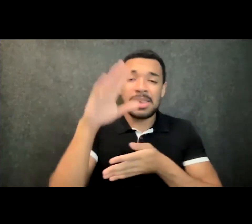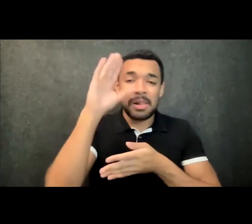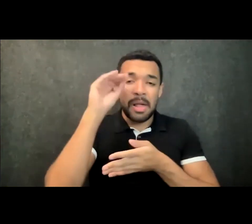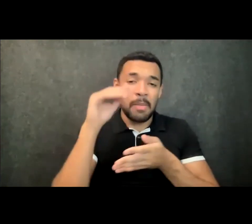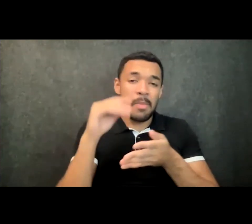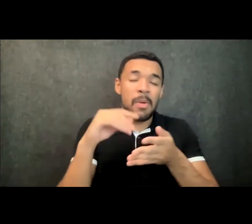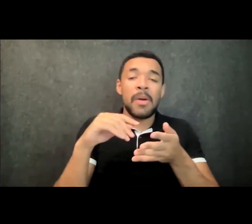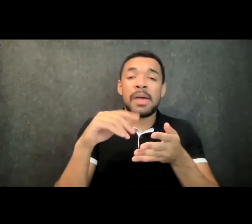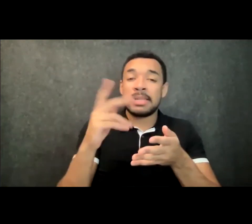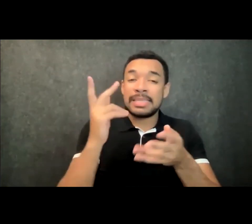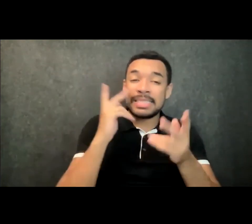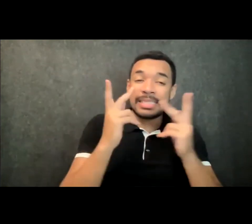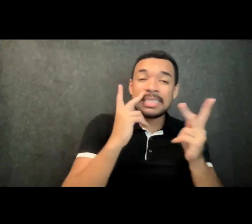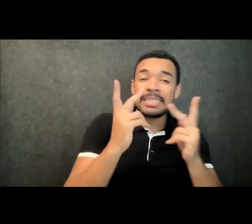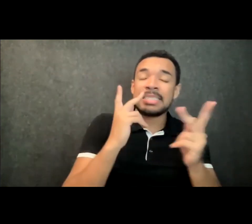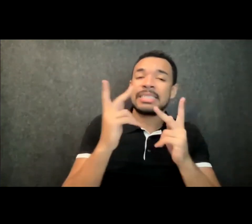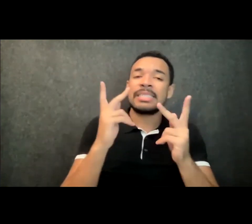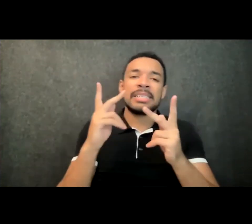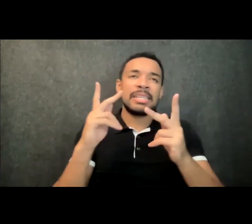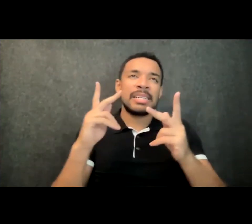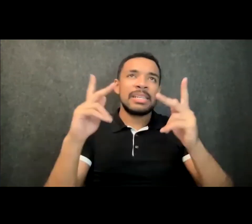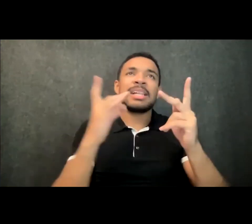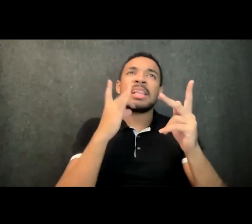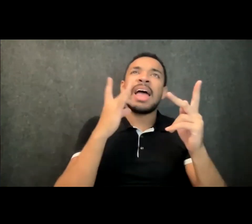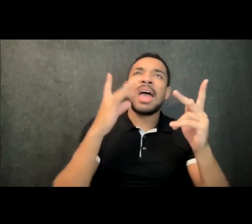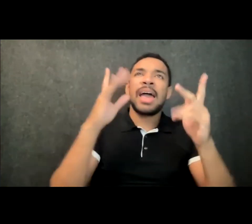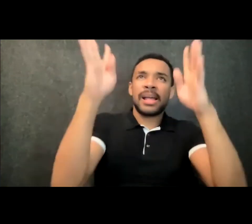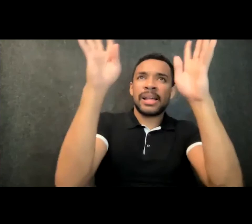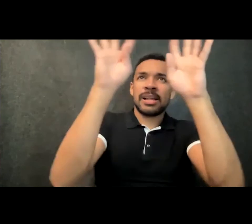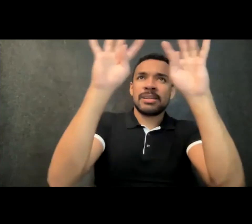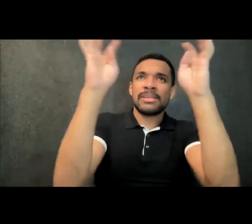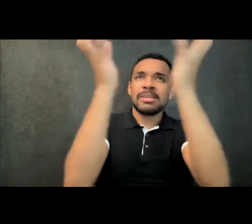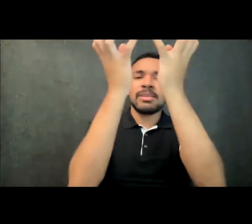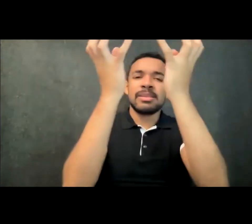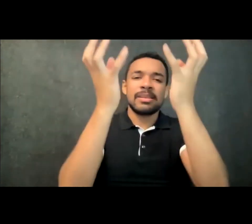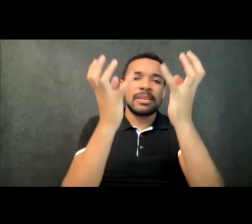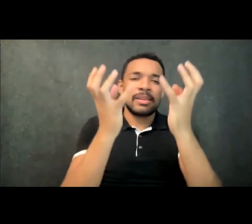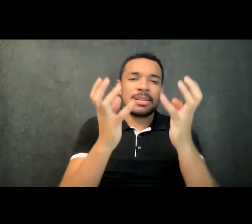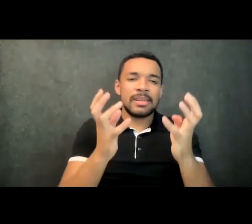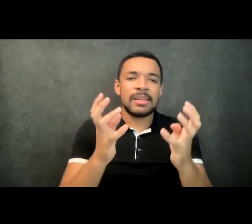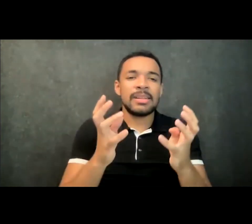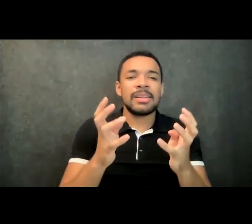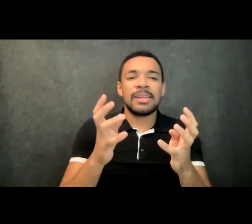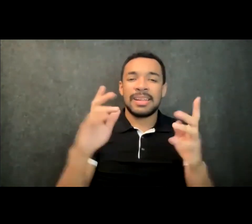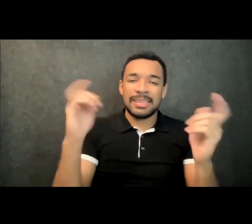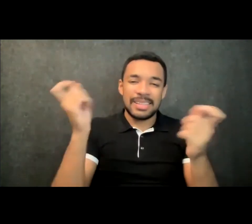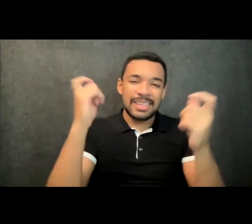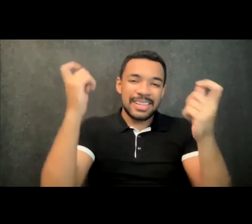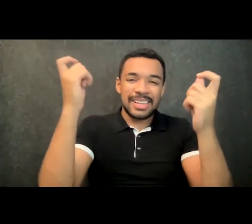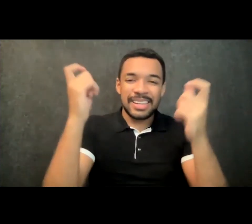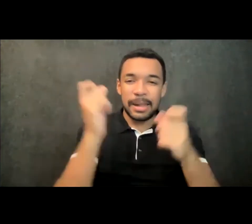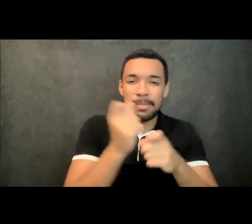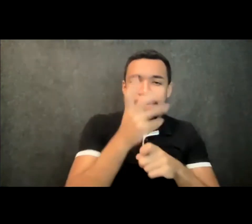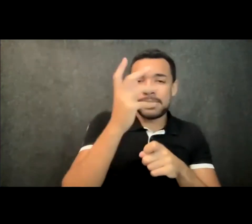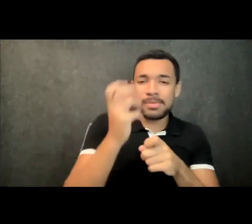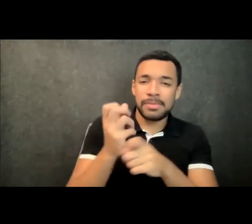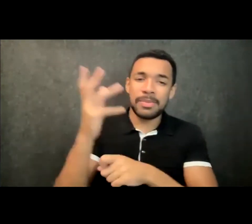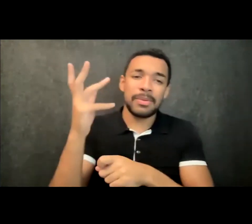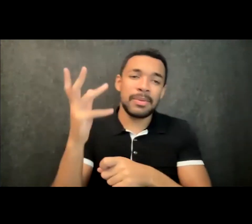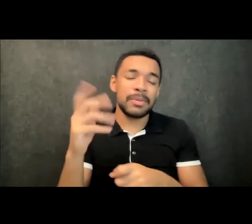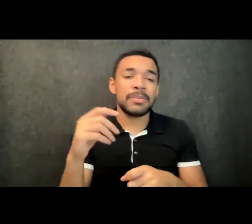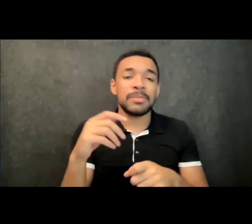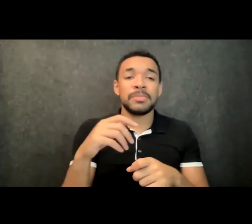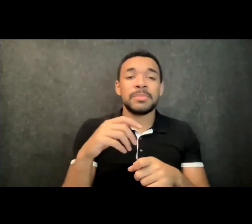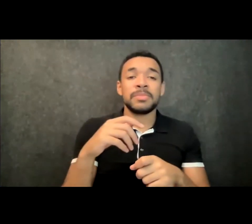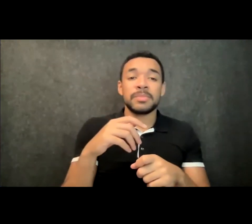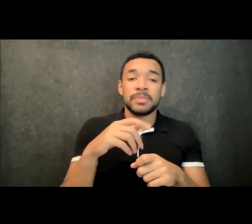over chandeliers, stanzas like confetti. How Tito's toupees transmute to a dervish of kites,